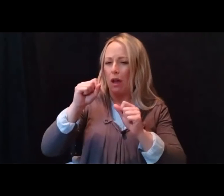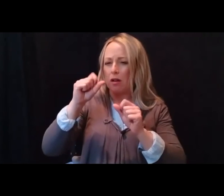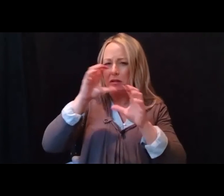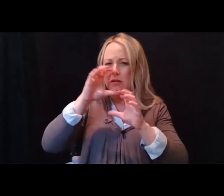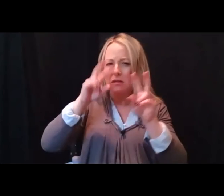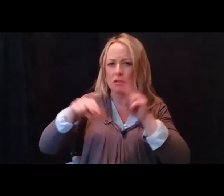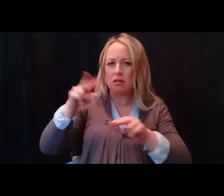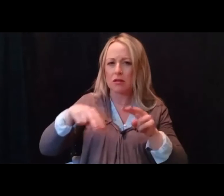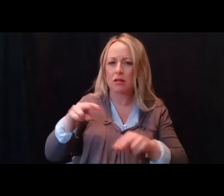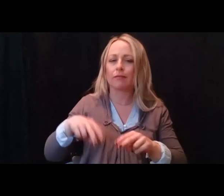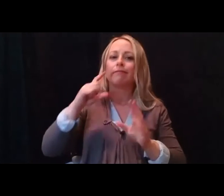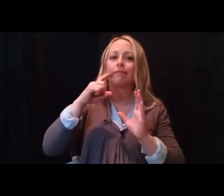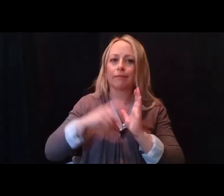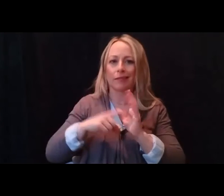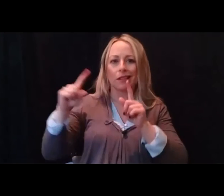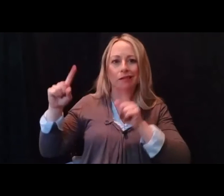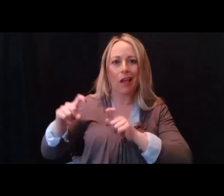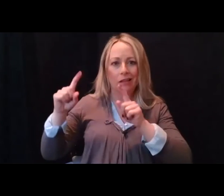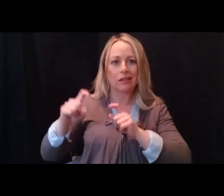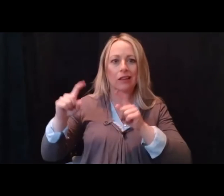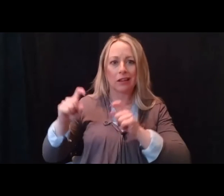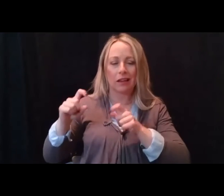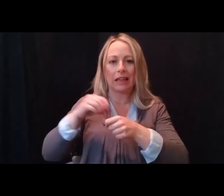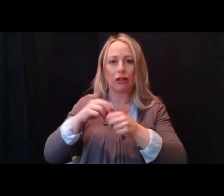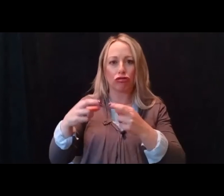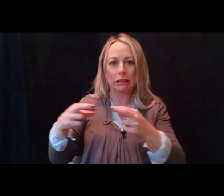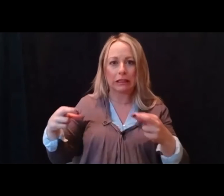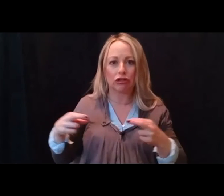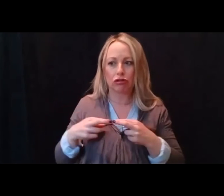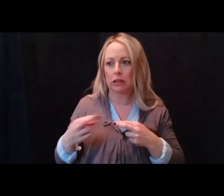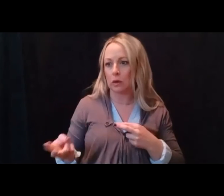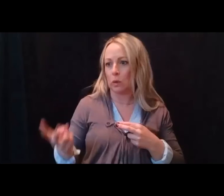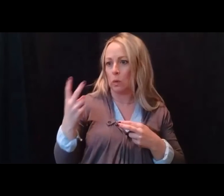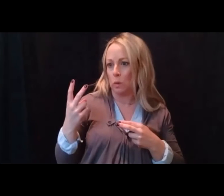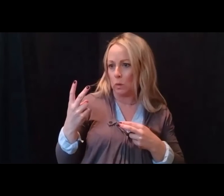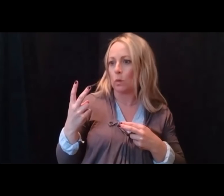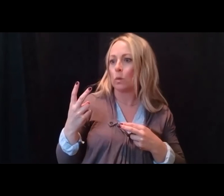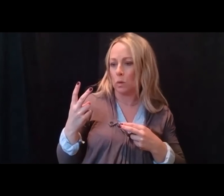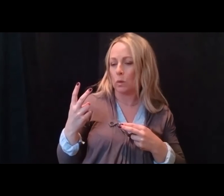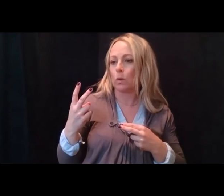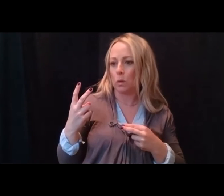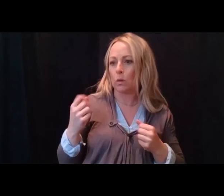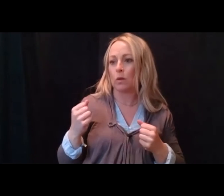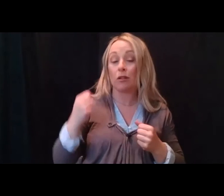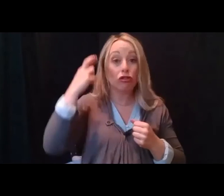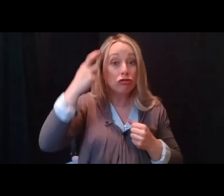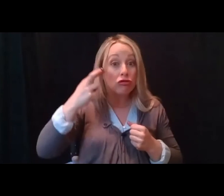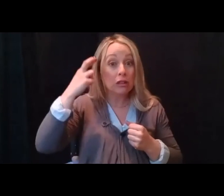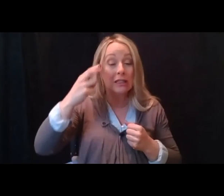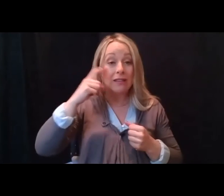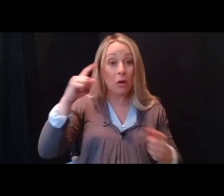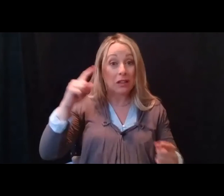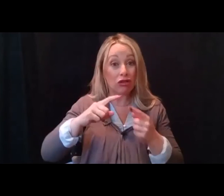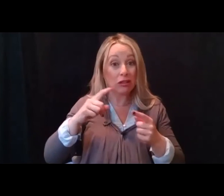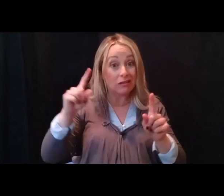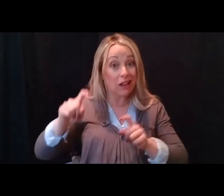find, if you look at testing, we are in region 2. I would say that the reason for decreased testing is